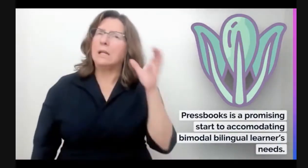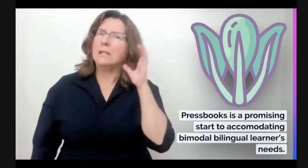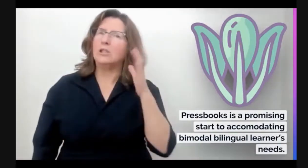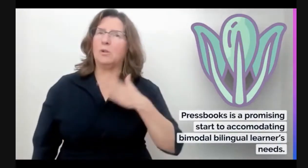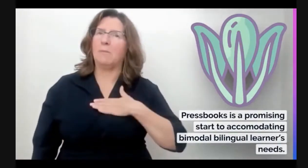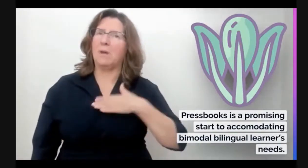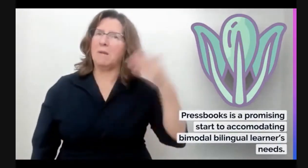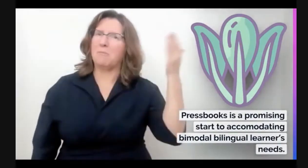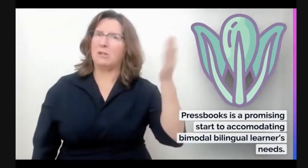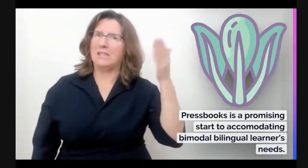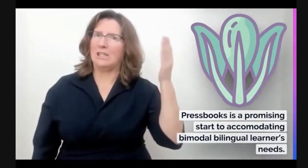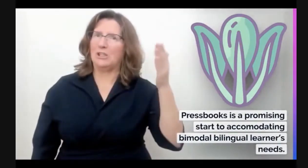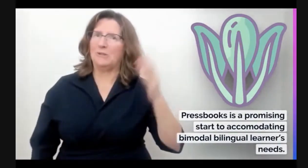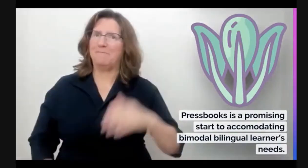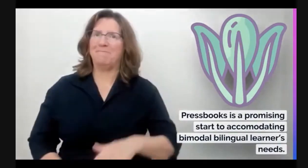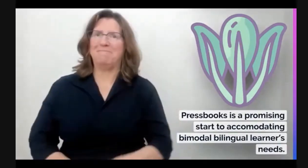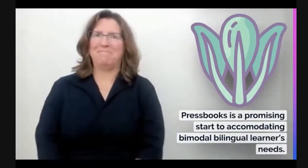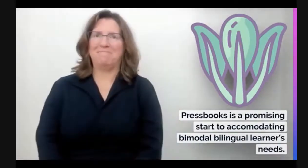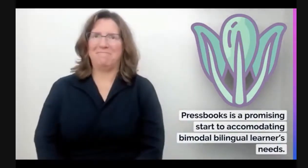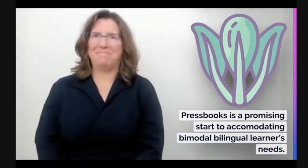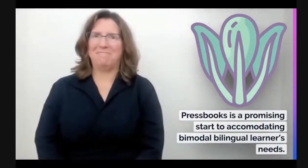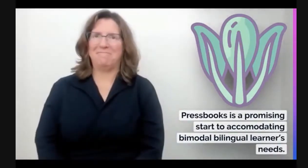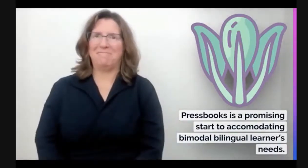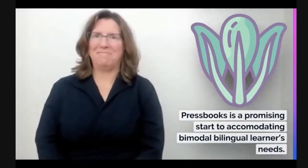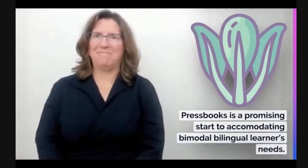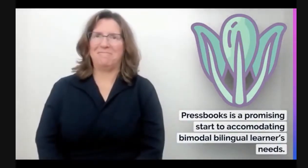Thank you for listening to my presentation.